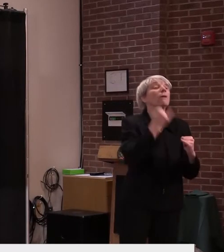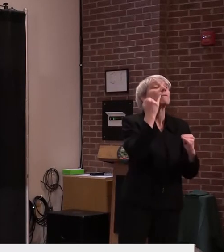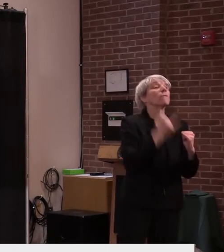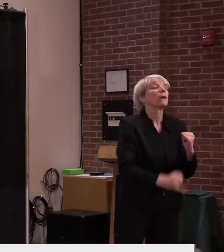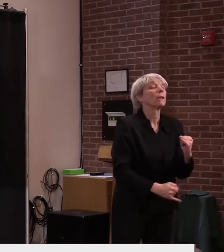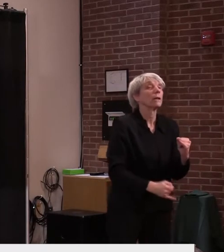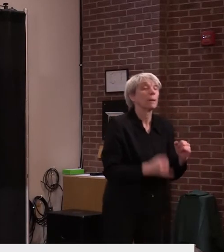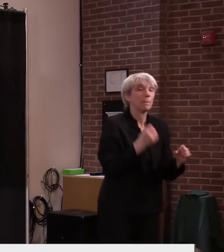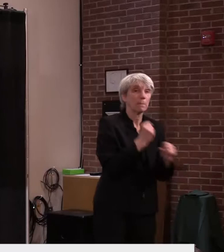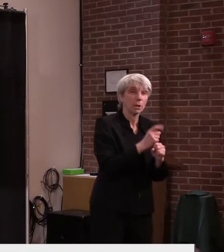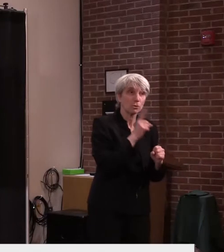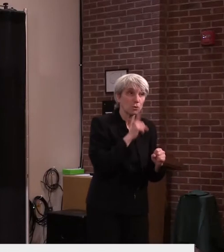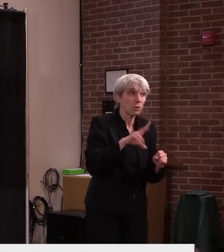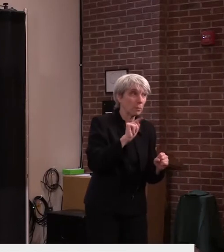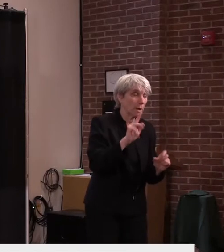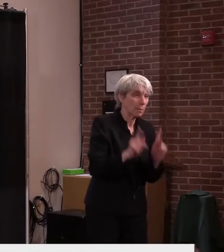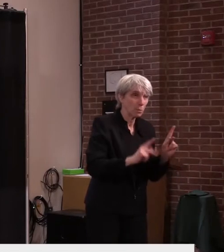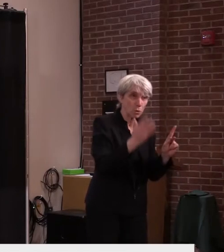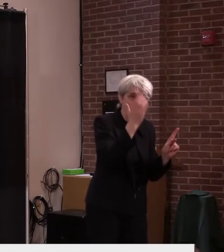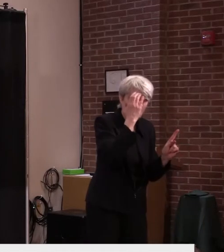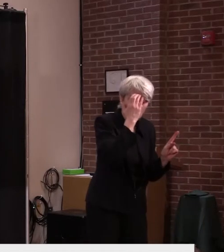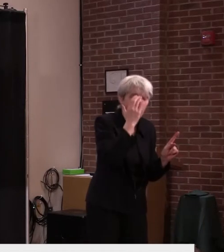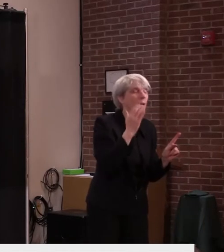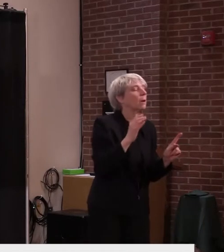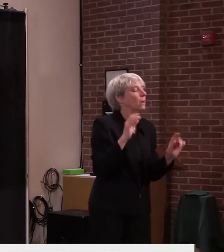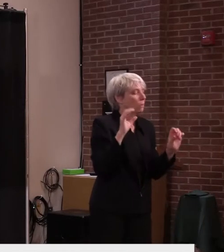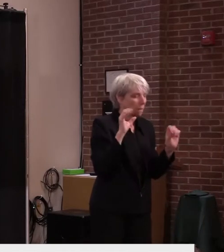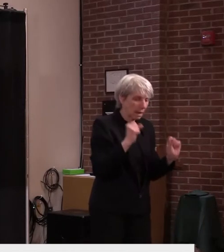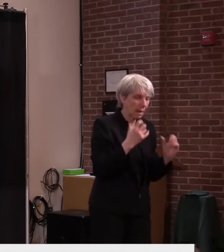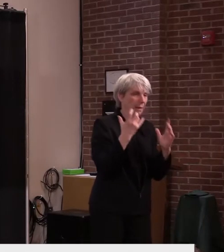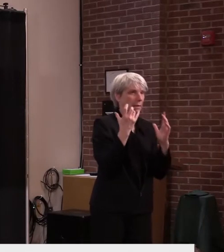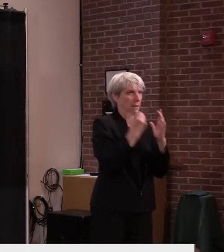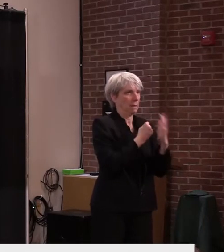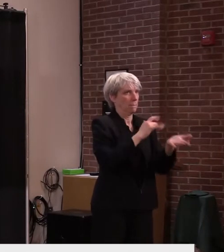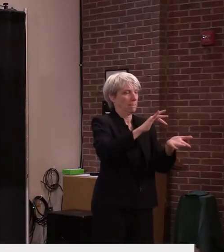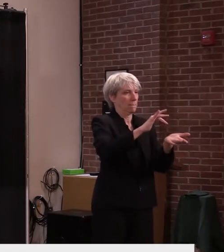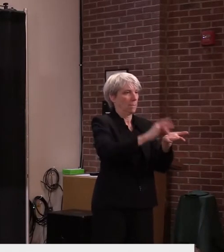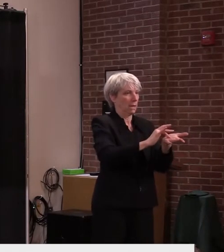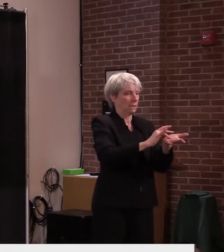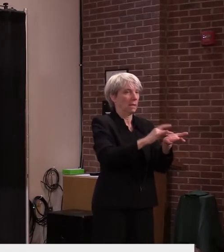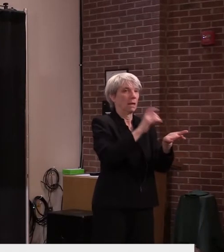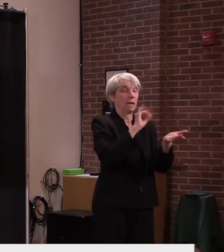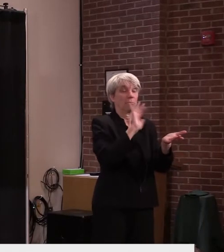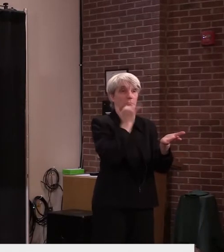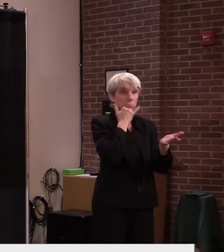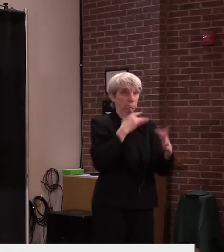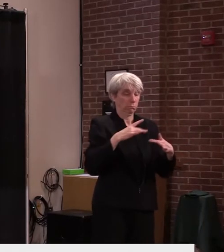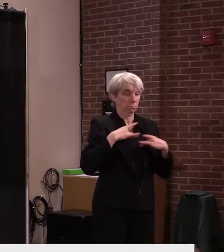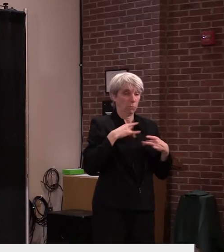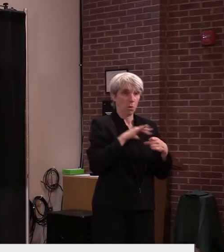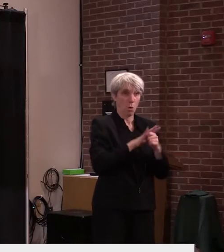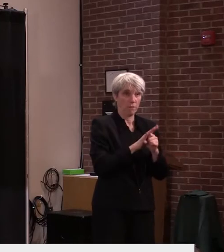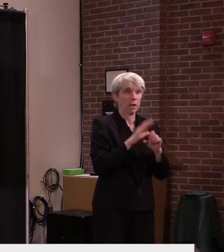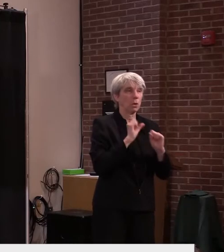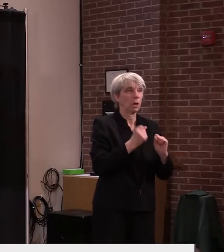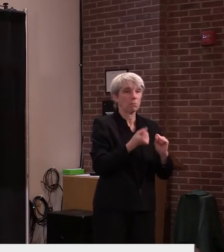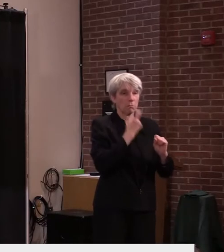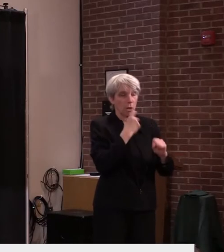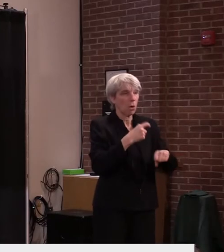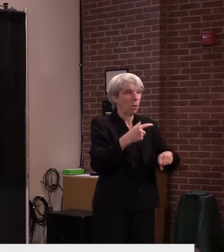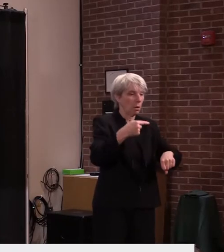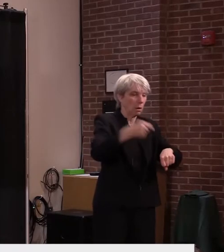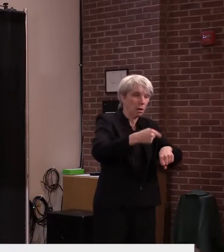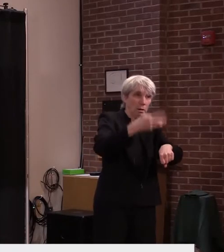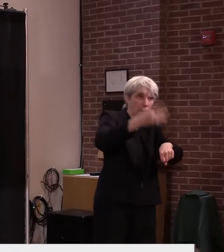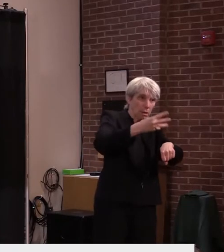continue making sure Vermonters are aware of available therapeutic treatments for COVID-19 because they are so